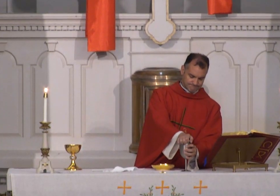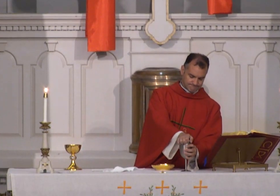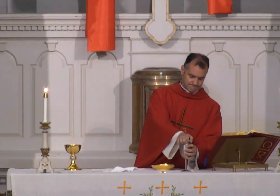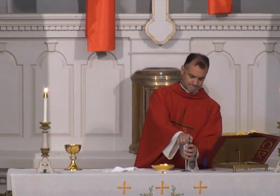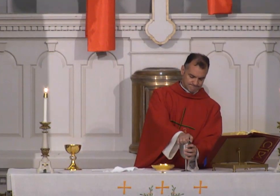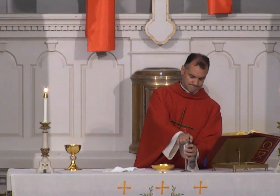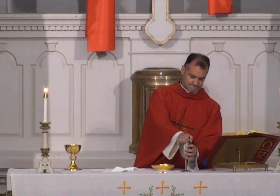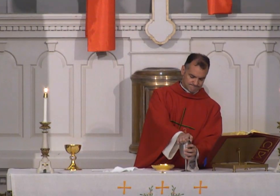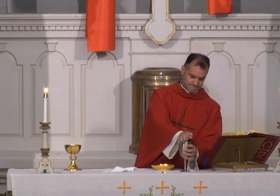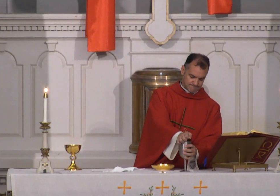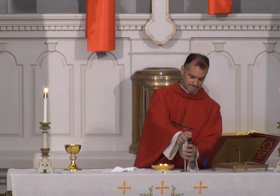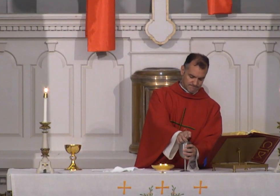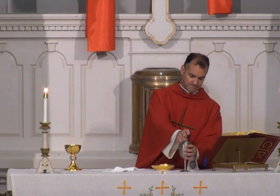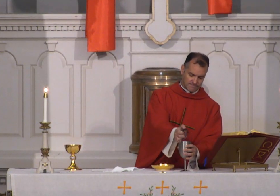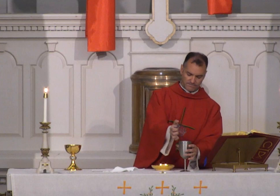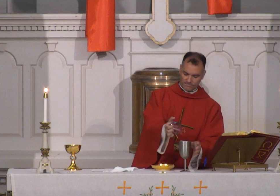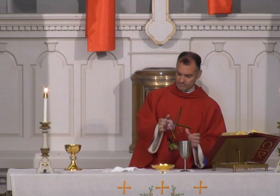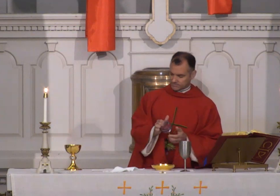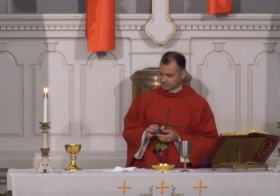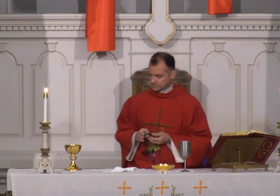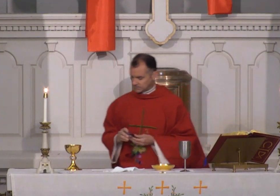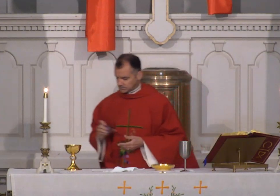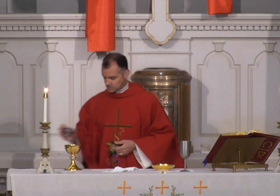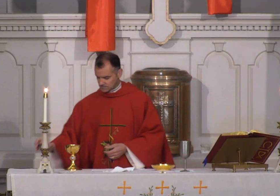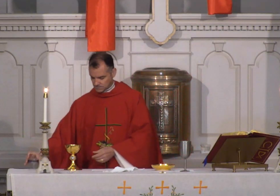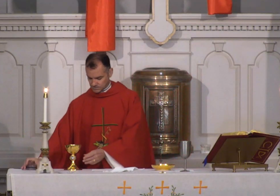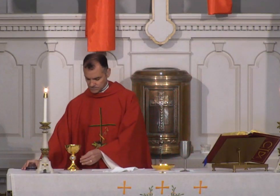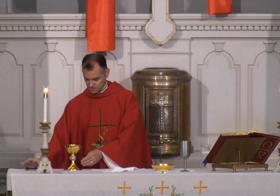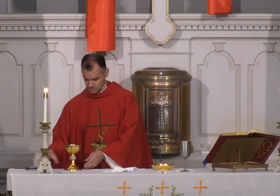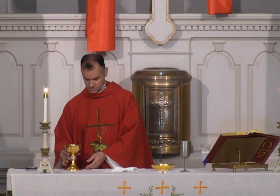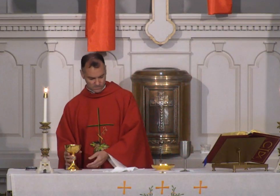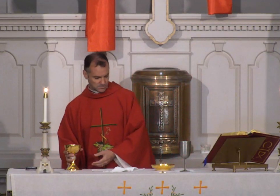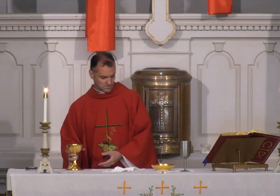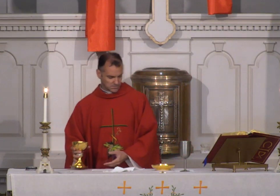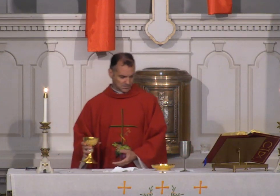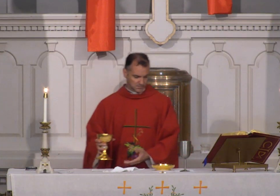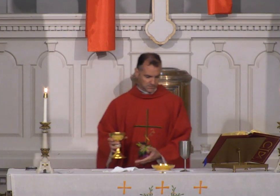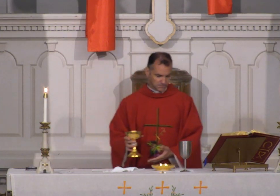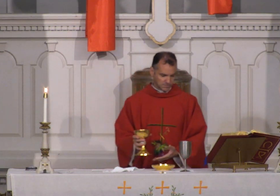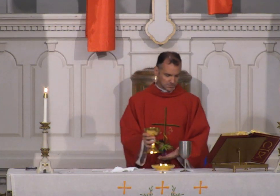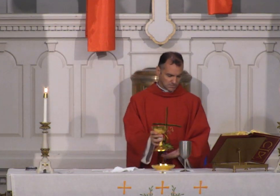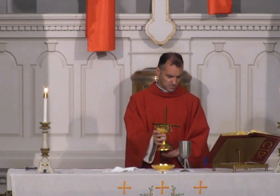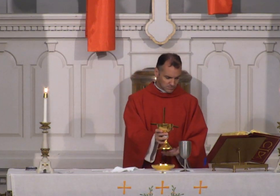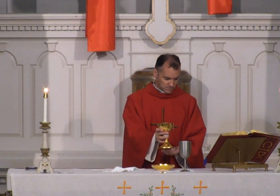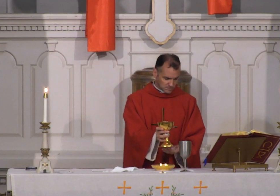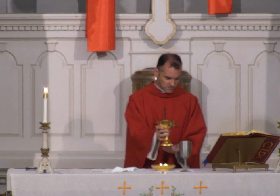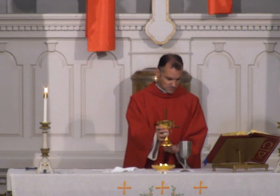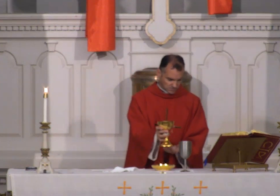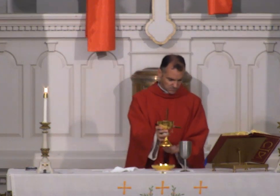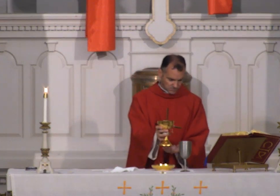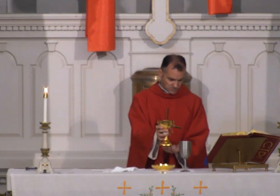infundiamorem cordibus, in fema nostri